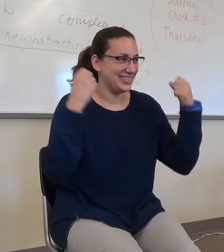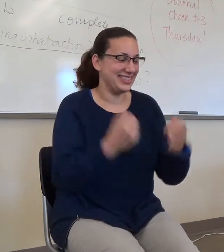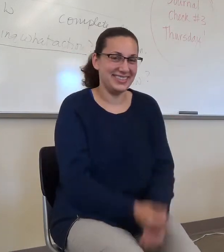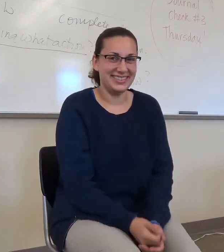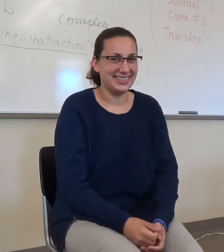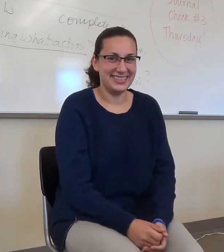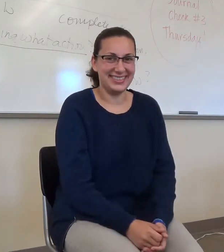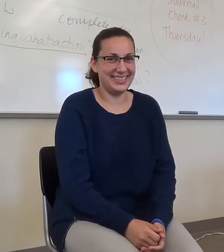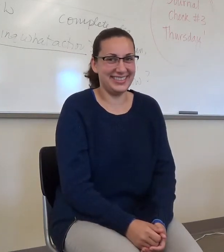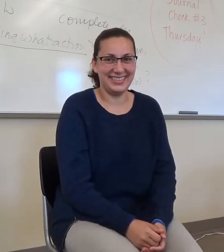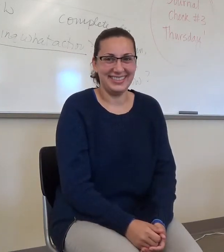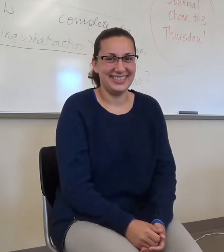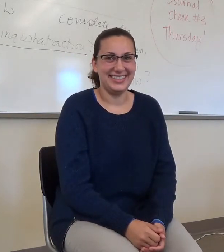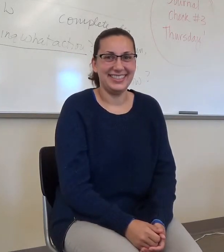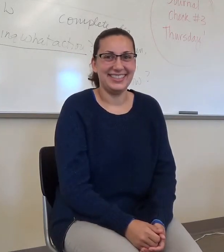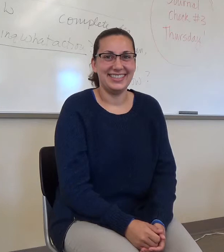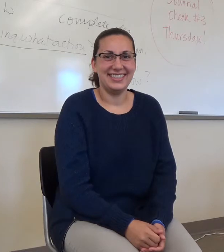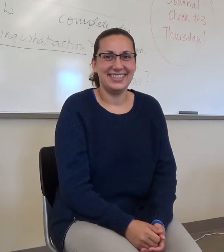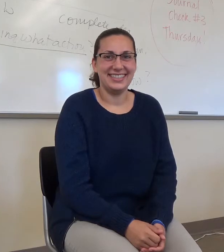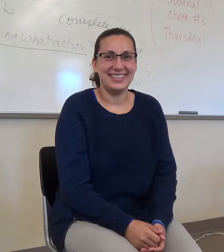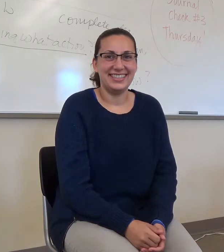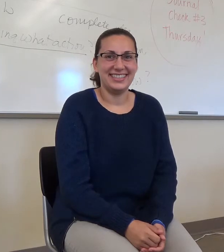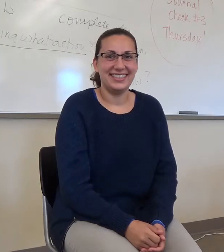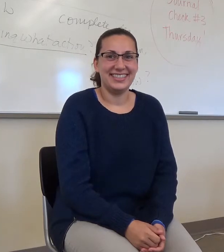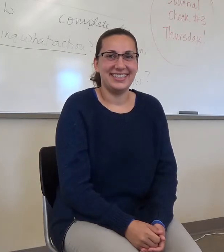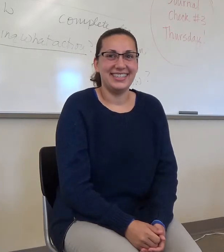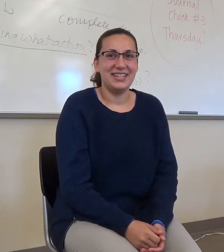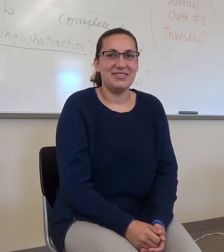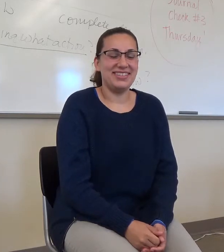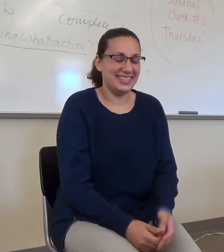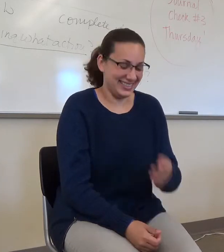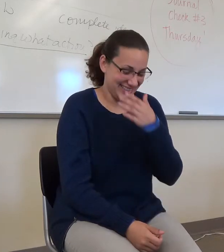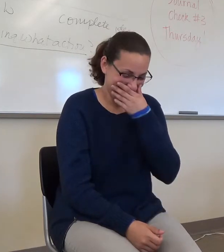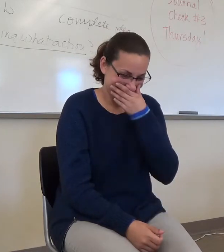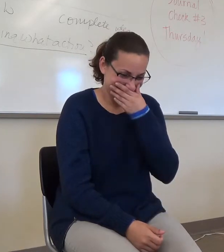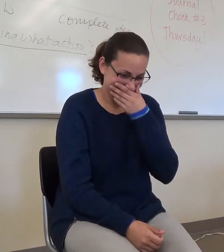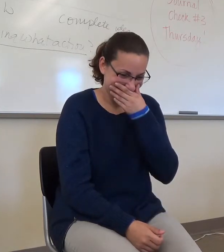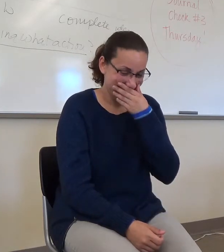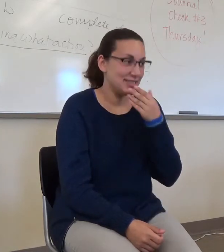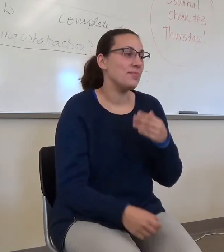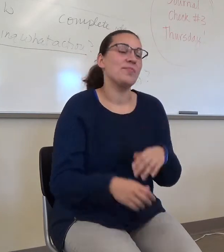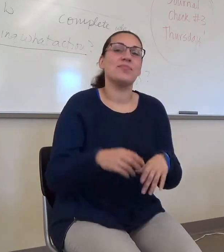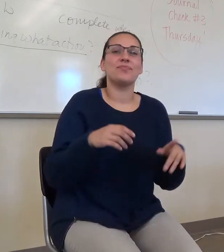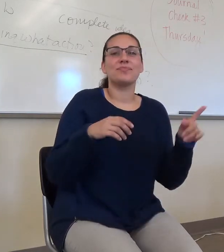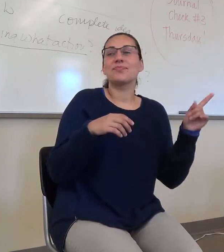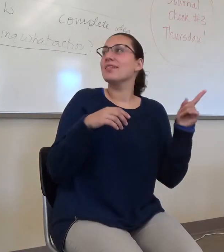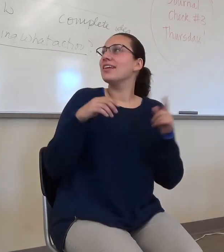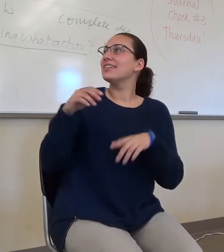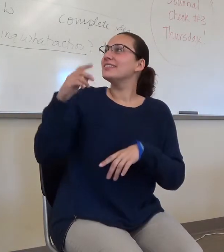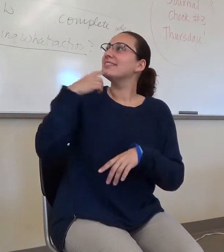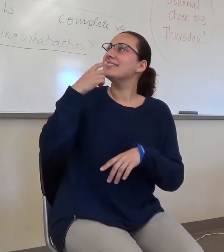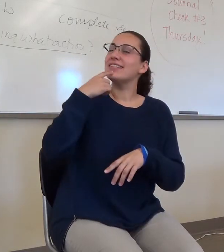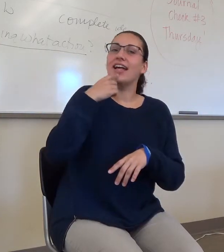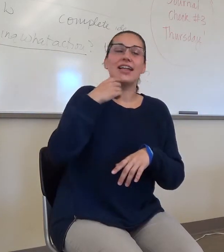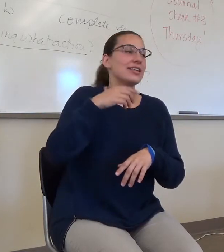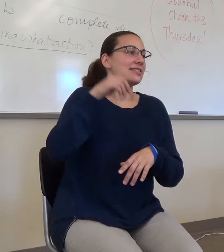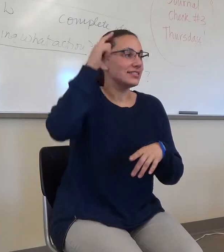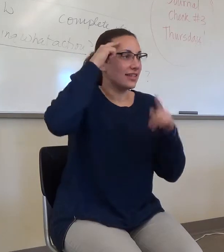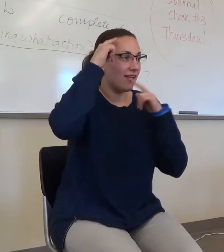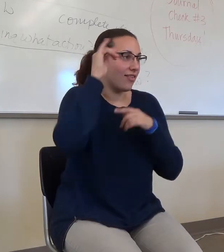Let's try to get it from the context. It's considered a monstrous crime. It is the subject of